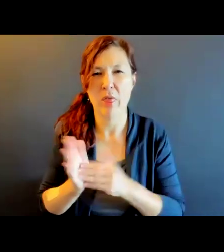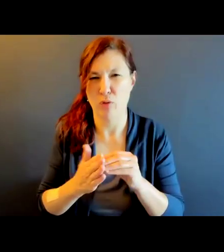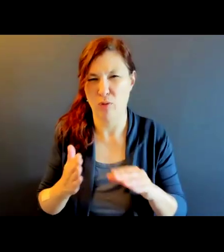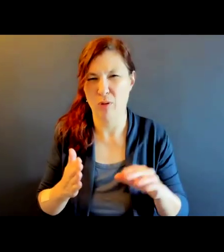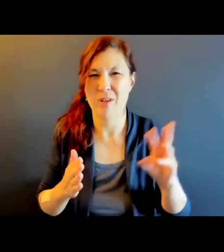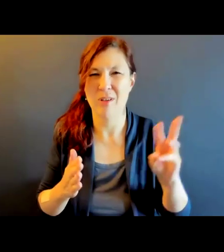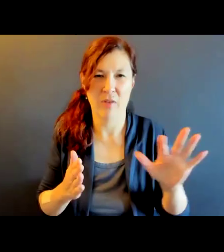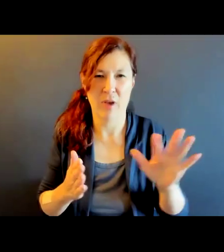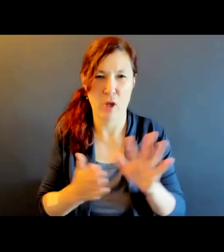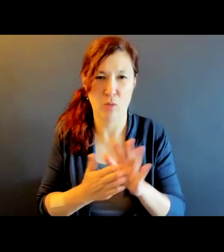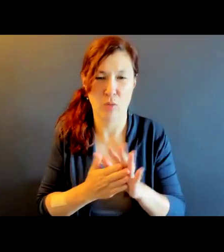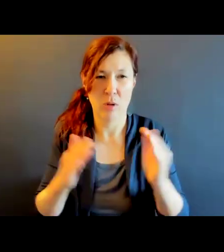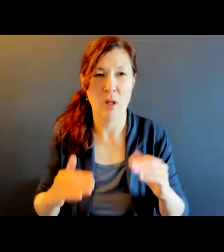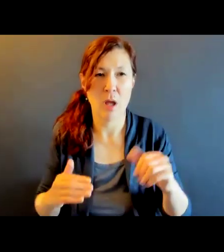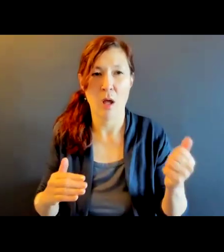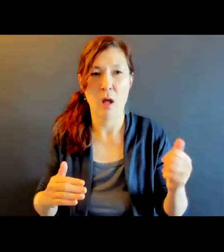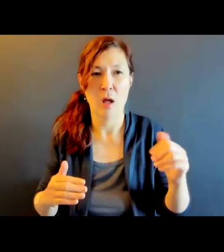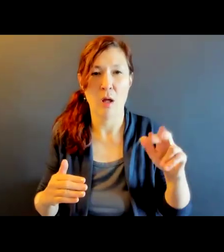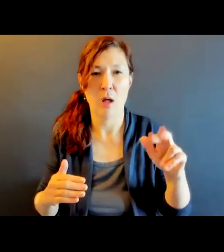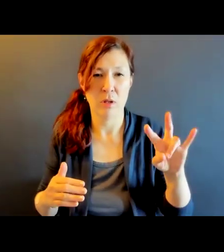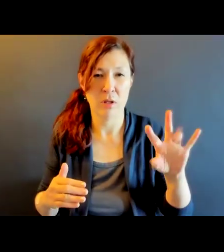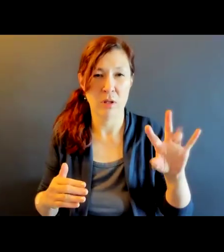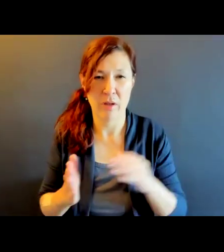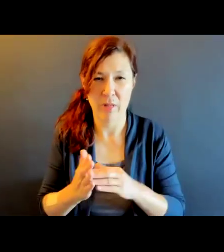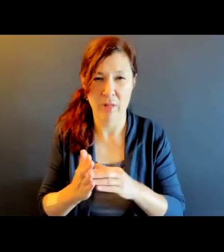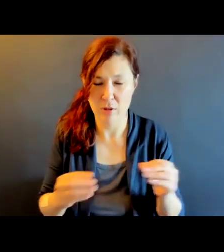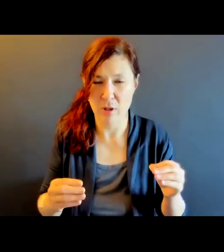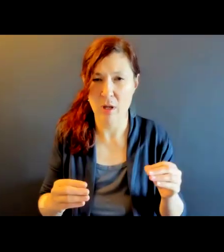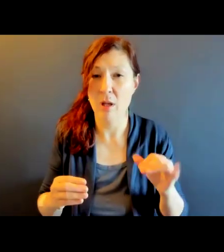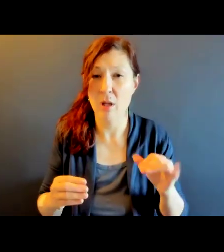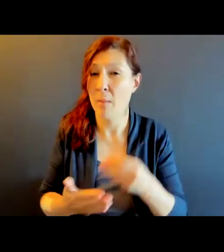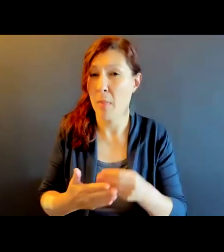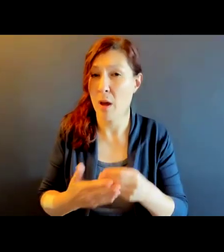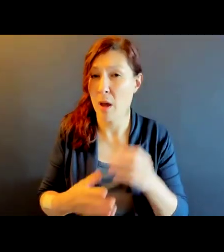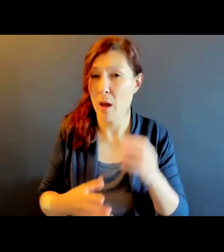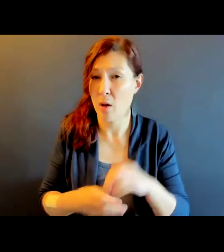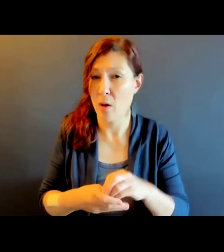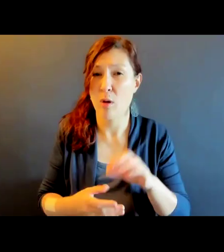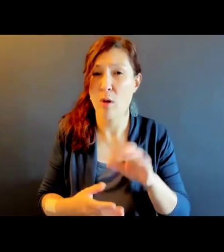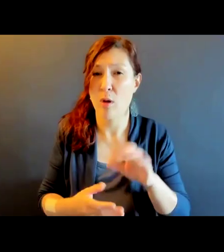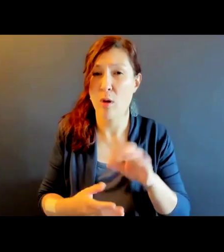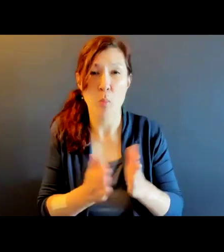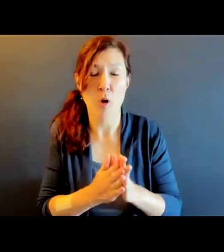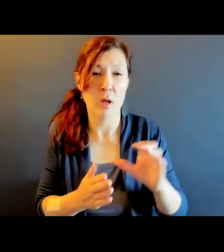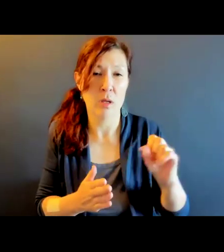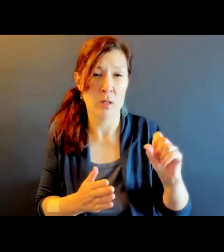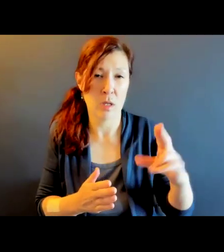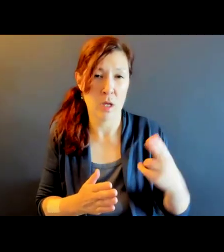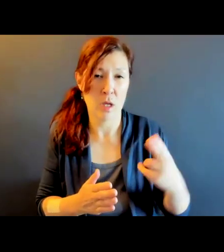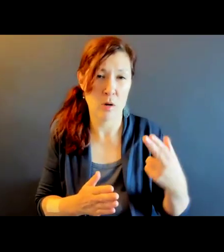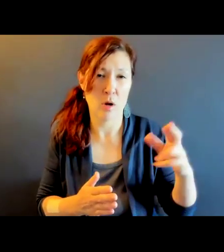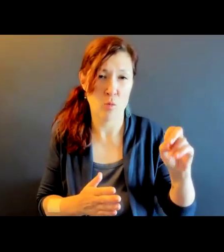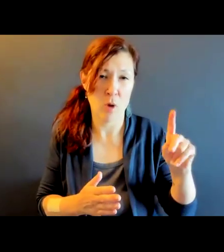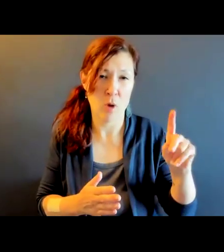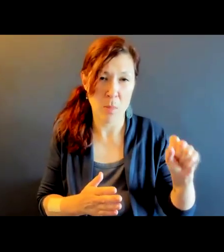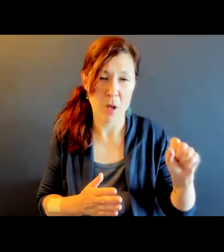The remainder of the grants, totaling $375,000, include funding for books for Sarah Roberts Elementary School about the school's